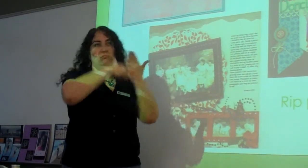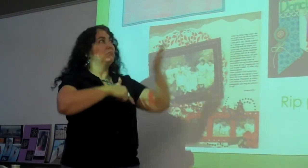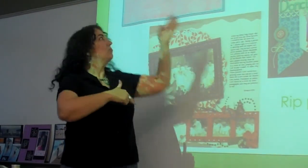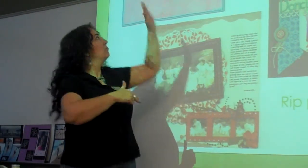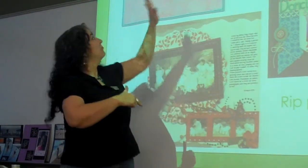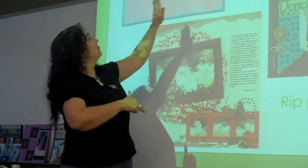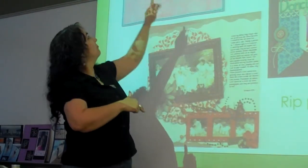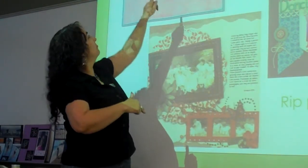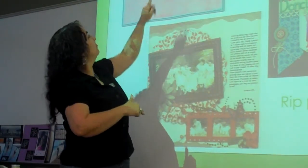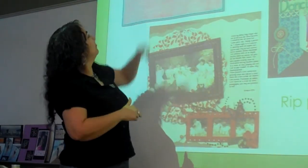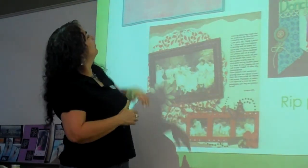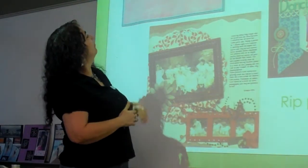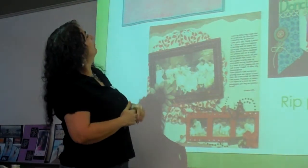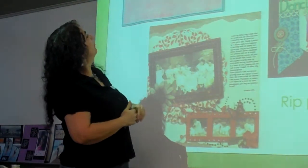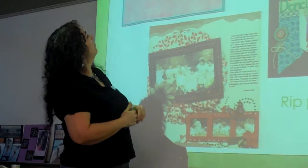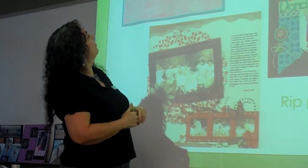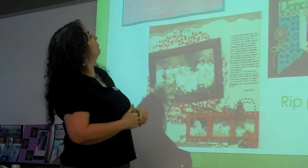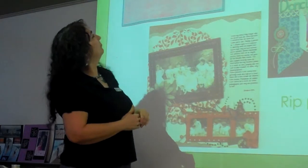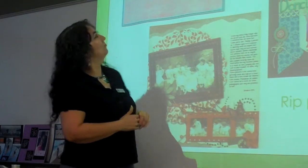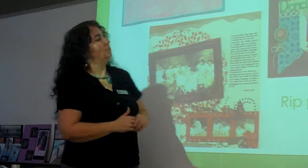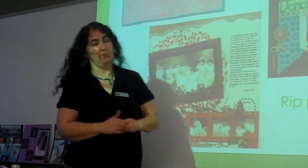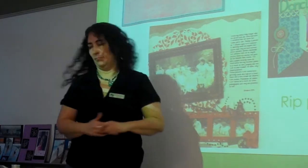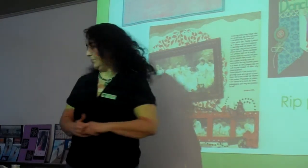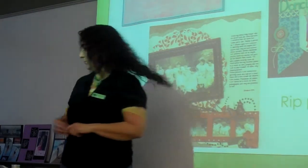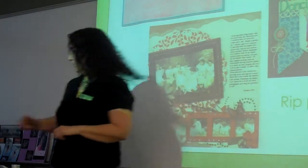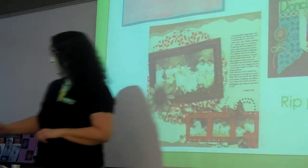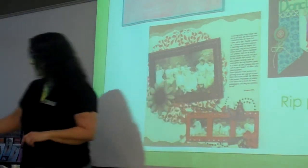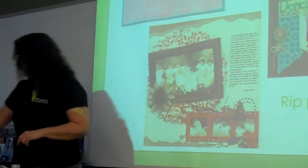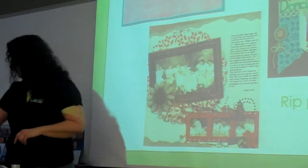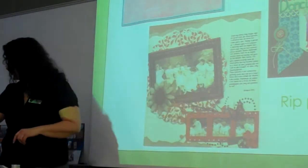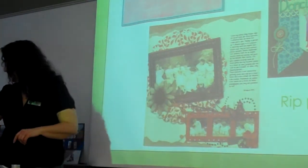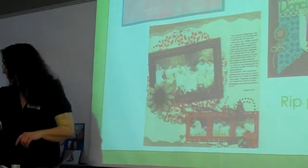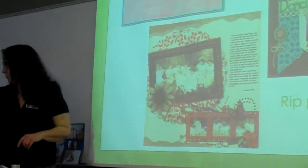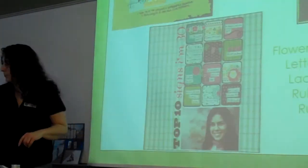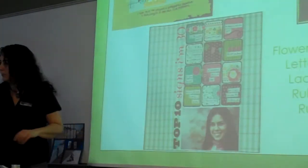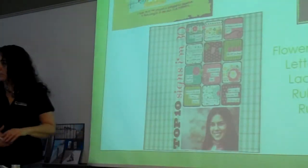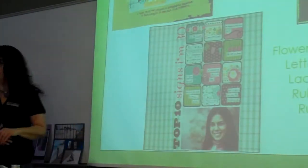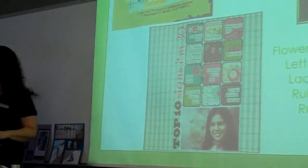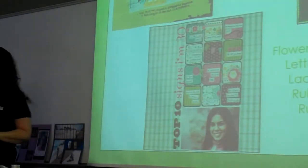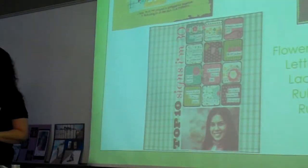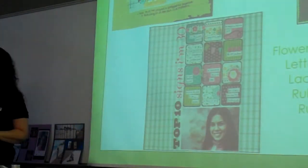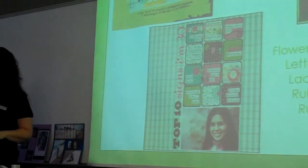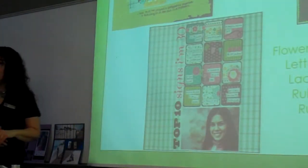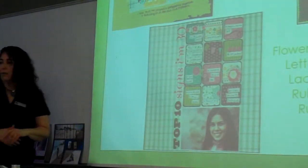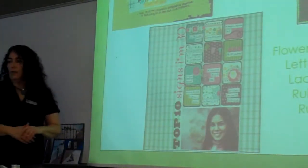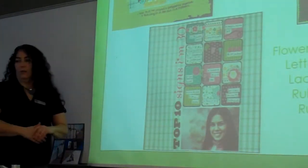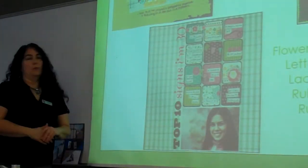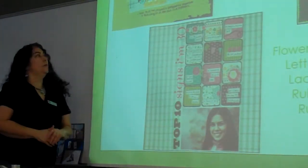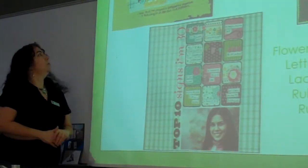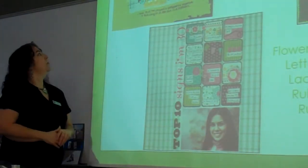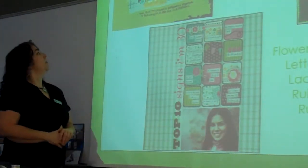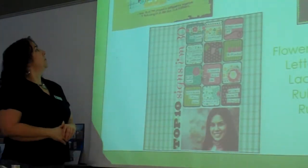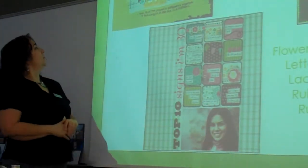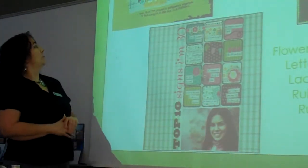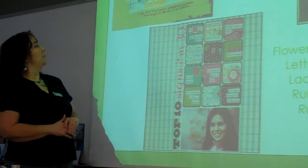it's clear, so you would put that over top once you've already added the direct. You could actually type it and add it on there before you use the